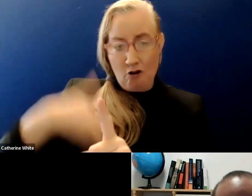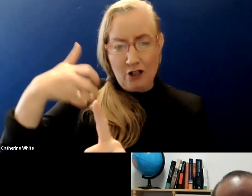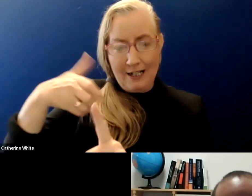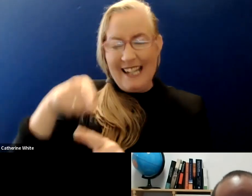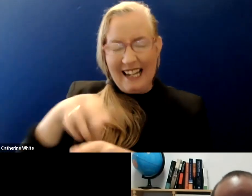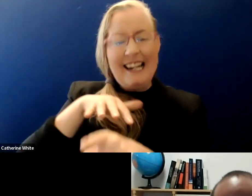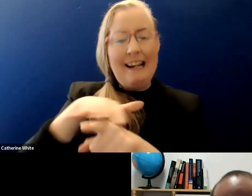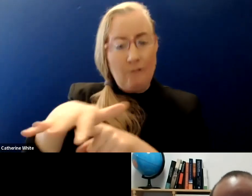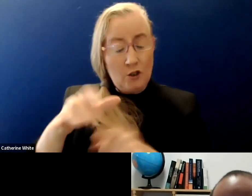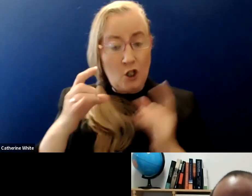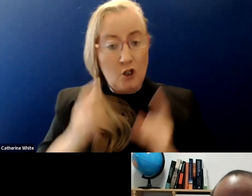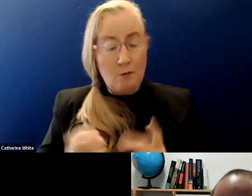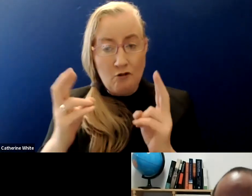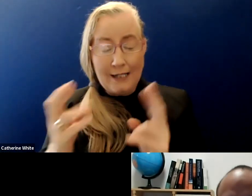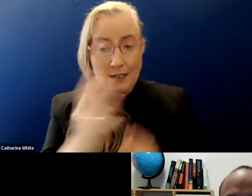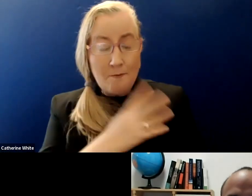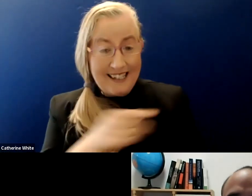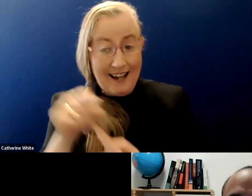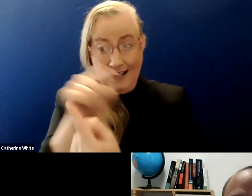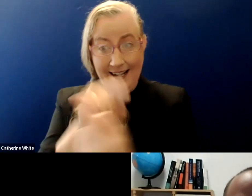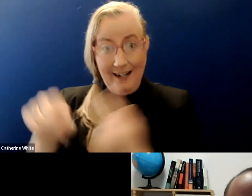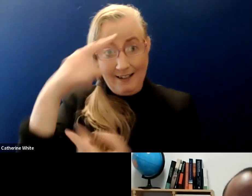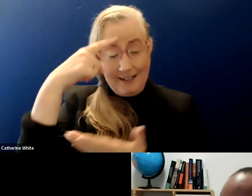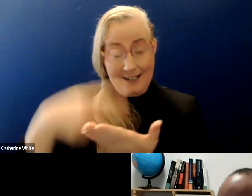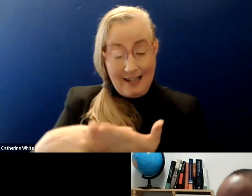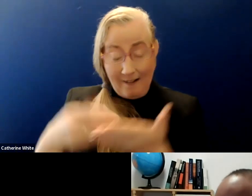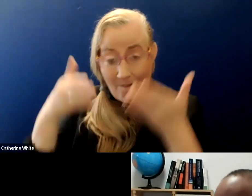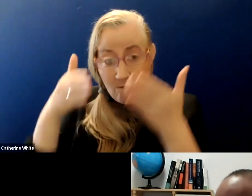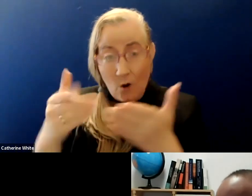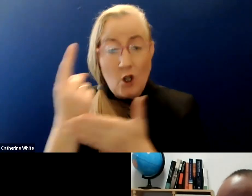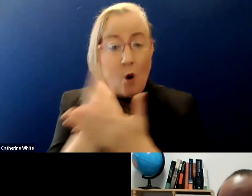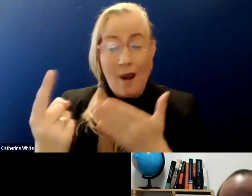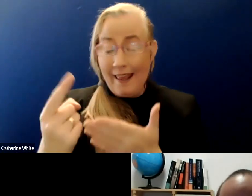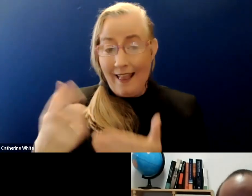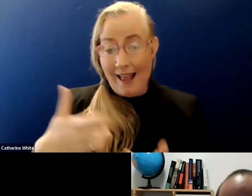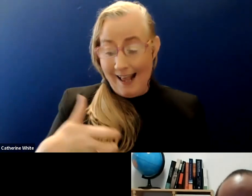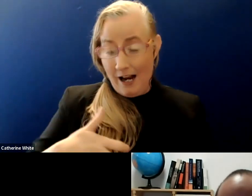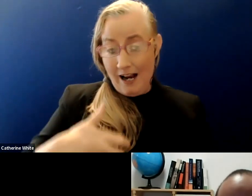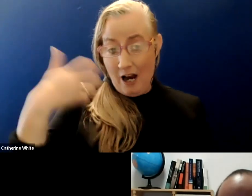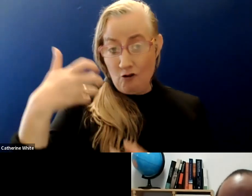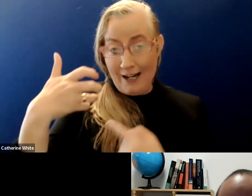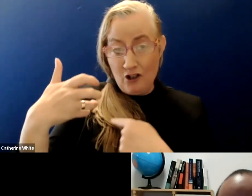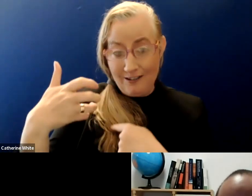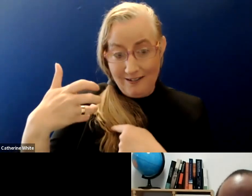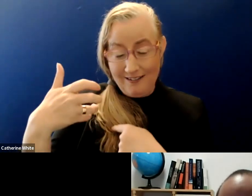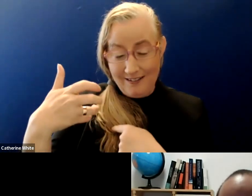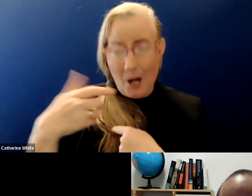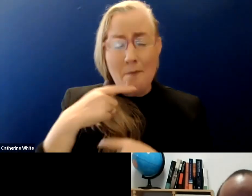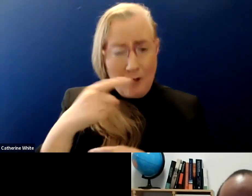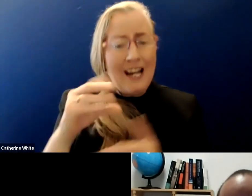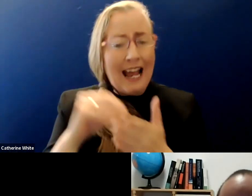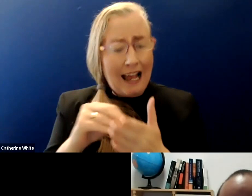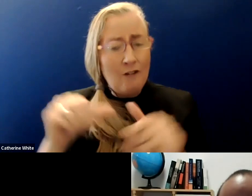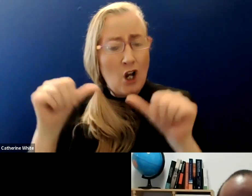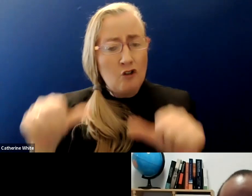Rights Committee, that it decided to focus solely on aggression, perhaps to buttress it, given that there had been that agreement